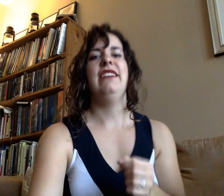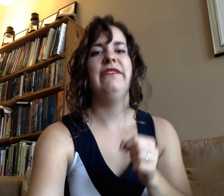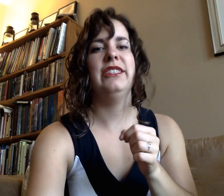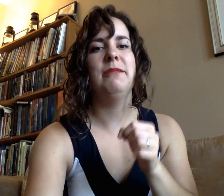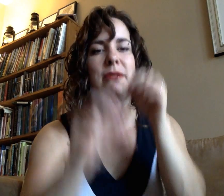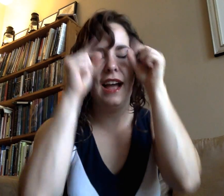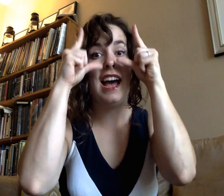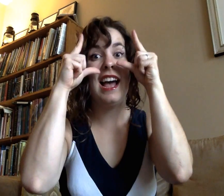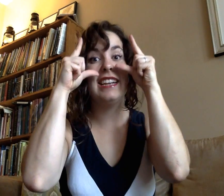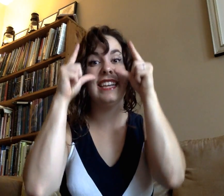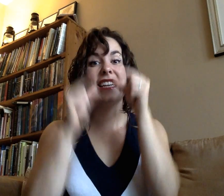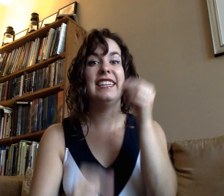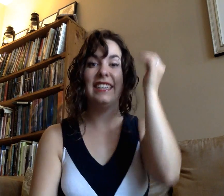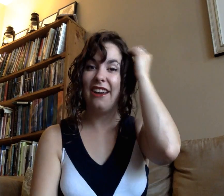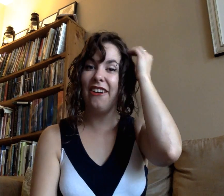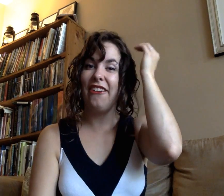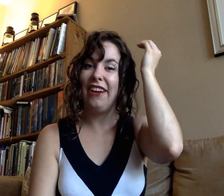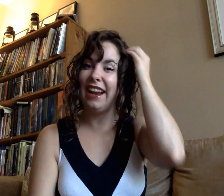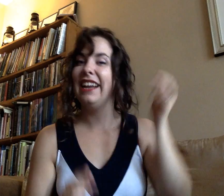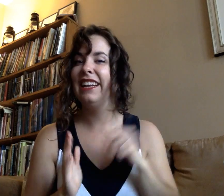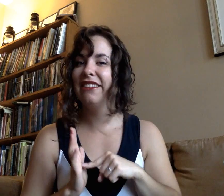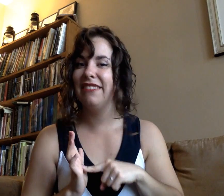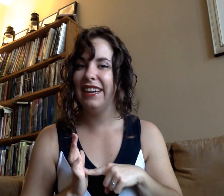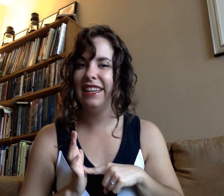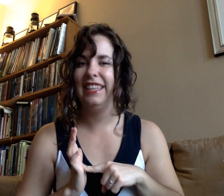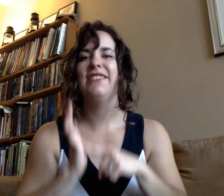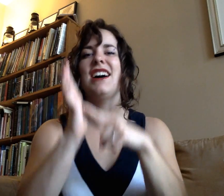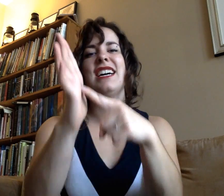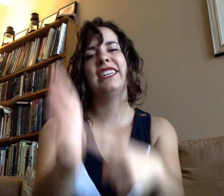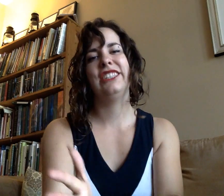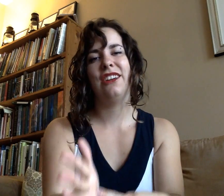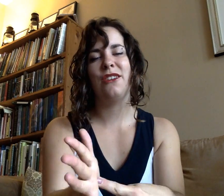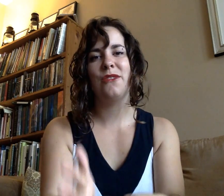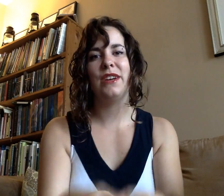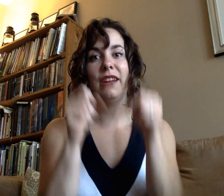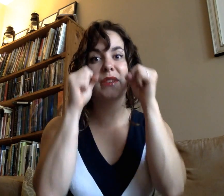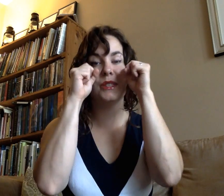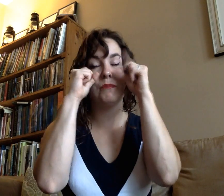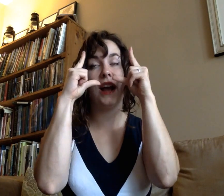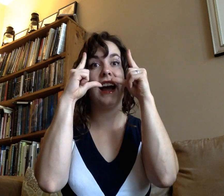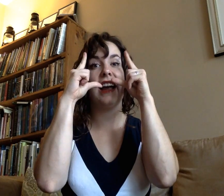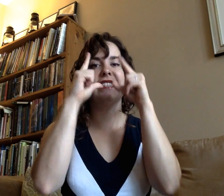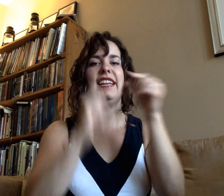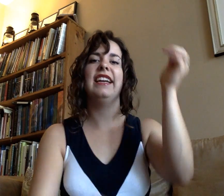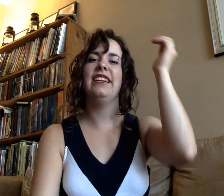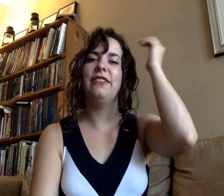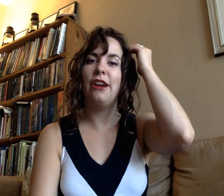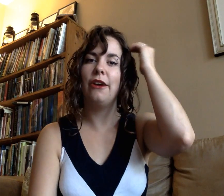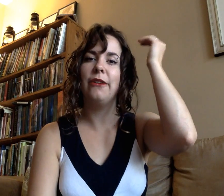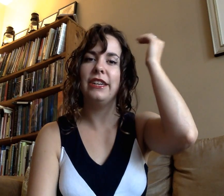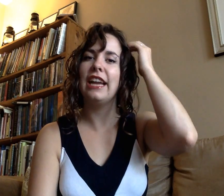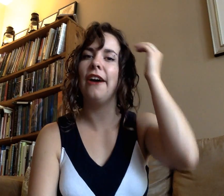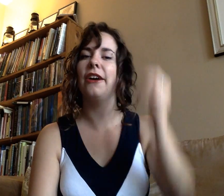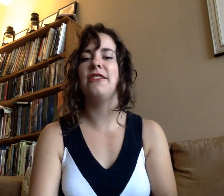you're surprised and you know it and you really want to show it, if you're surprised and you know it, shout